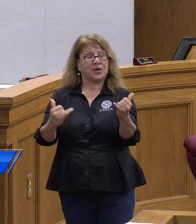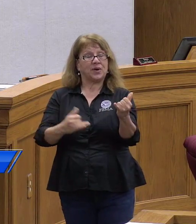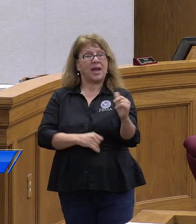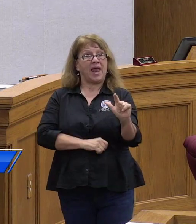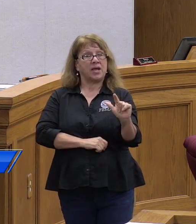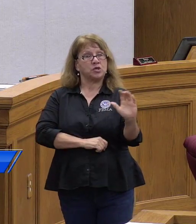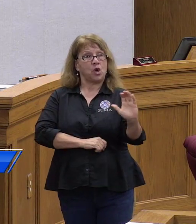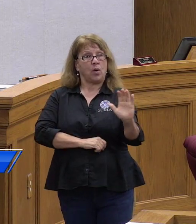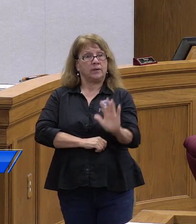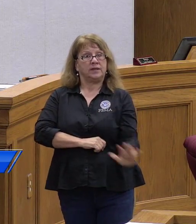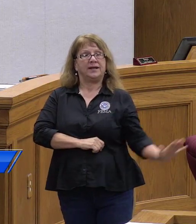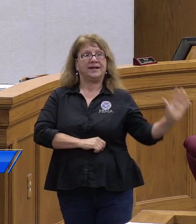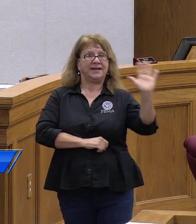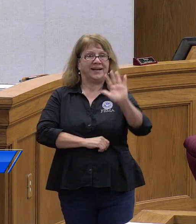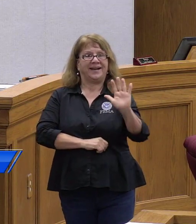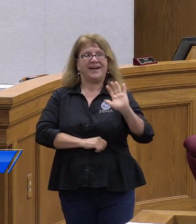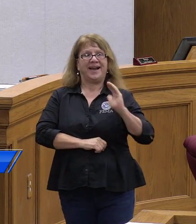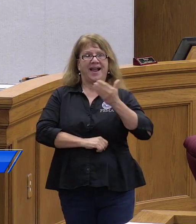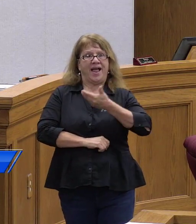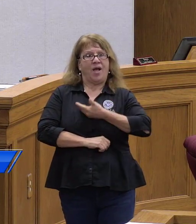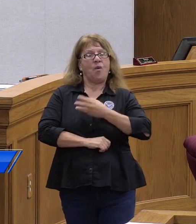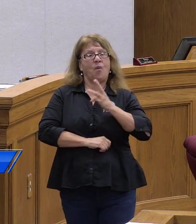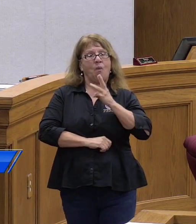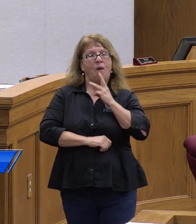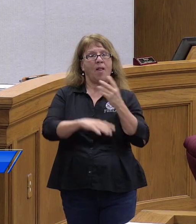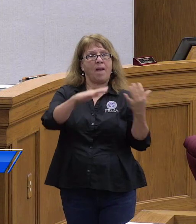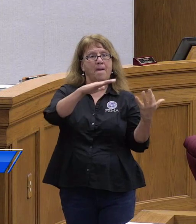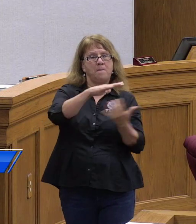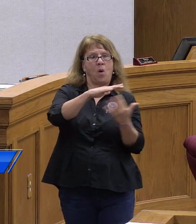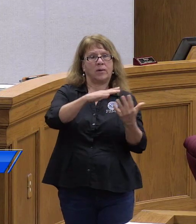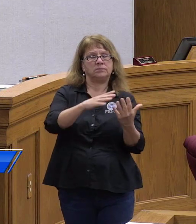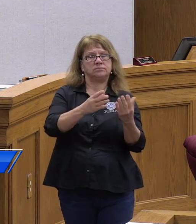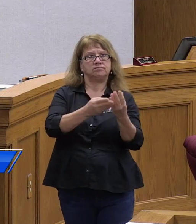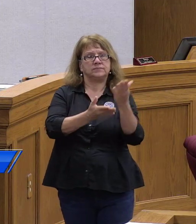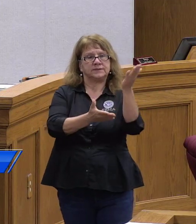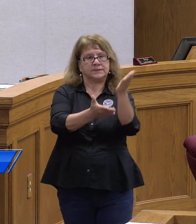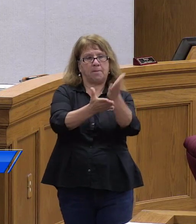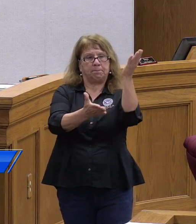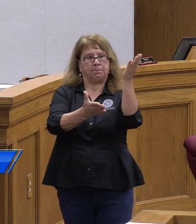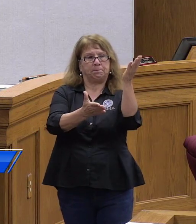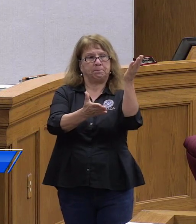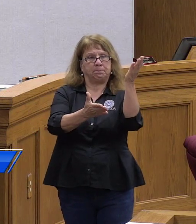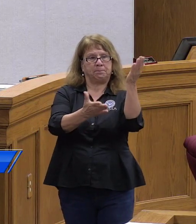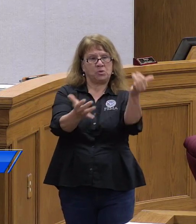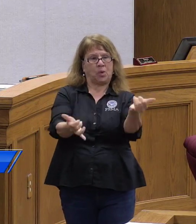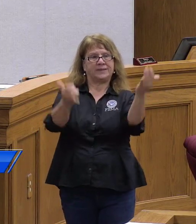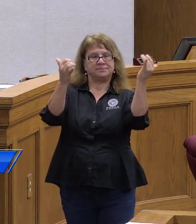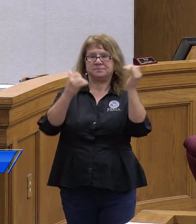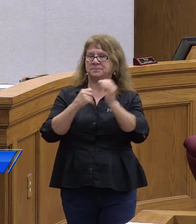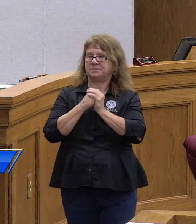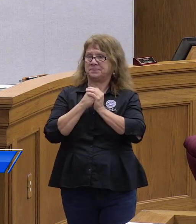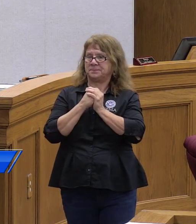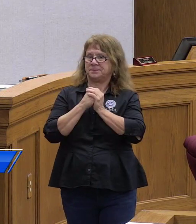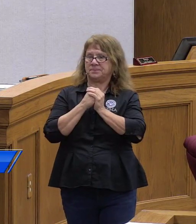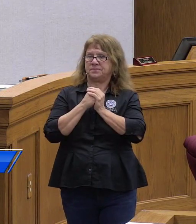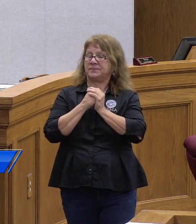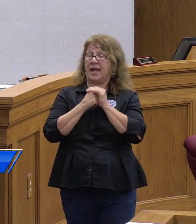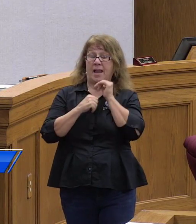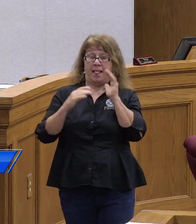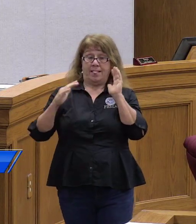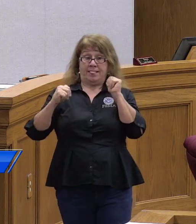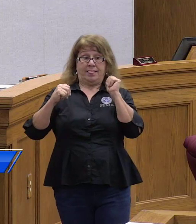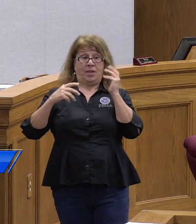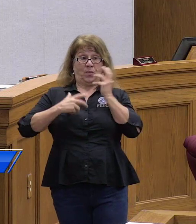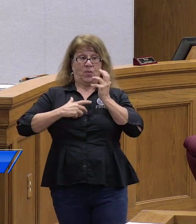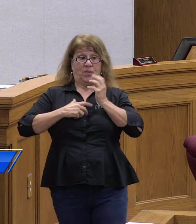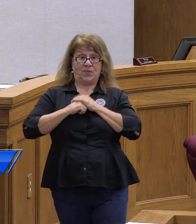Charles was able to lift our water boil advisory. And again, that is something that I did not expect